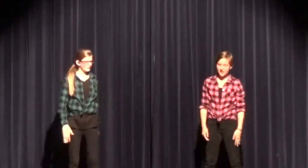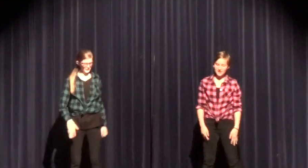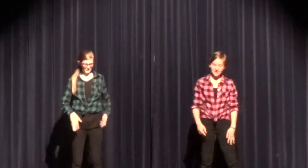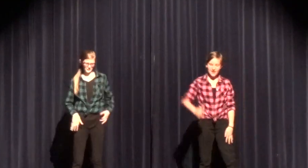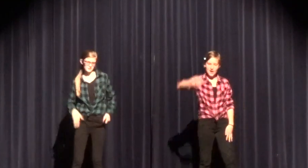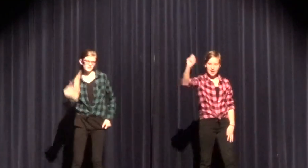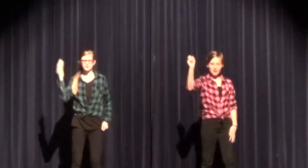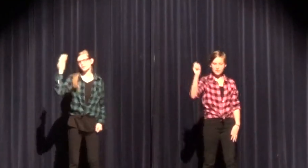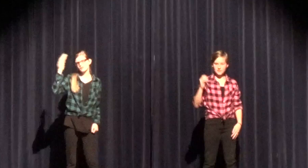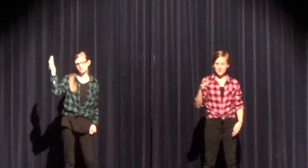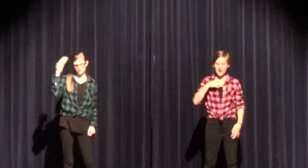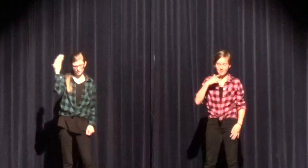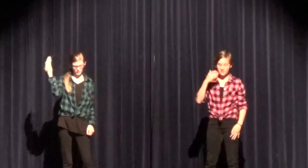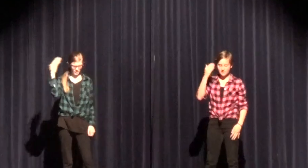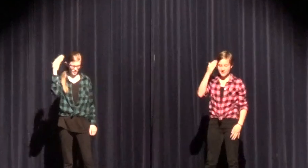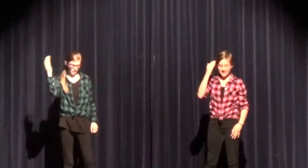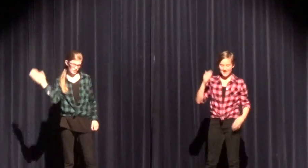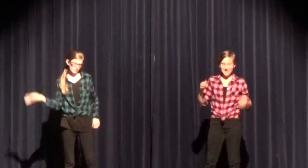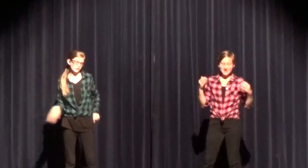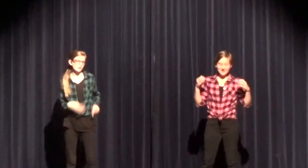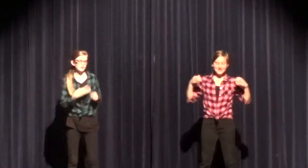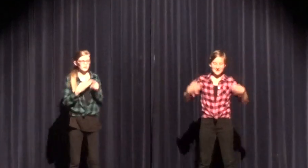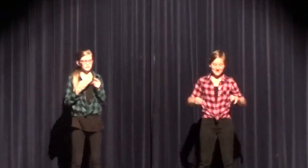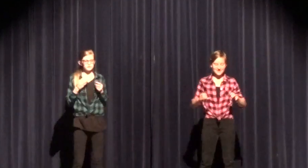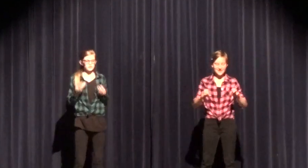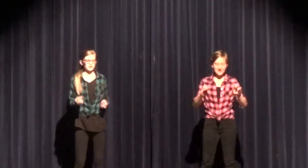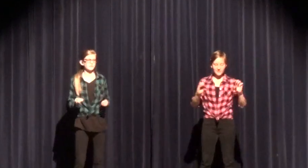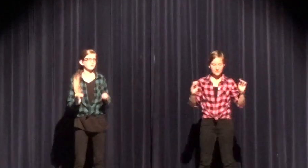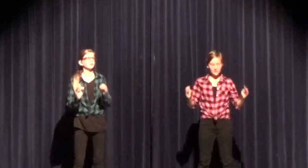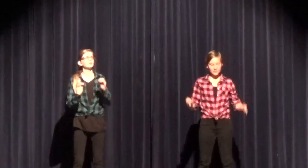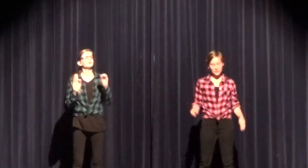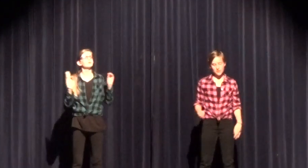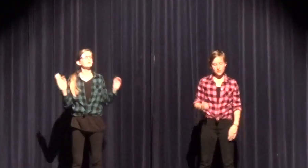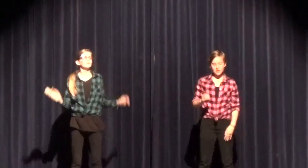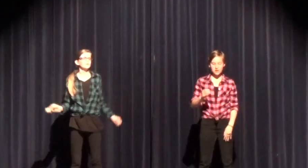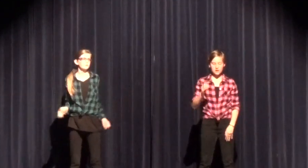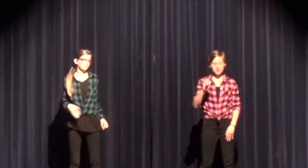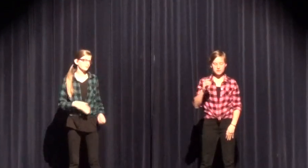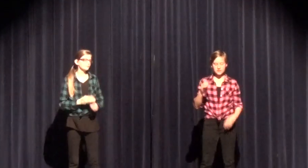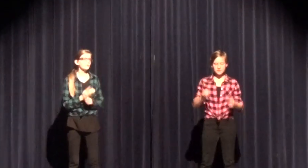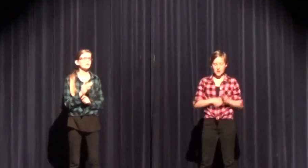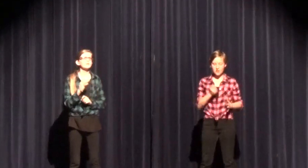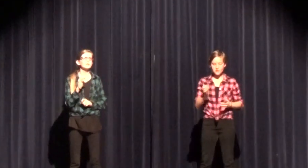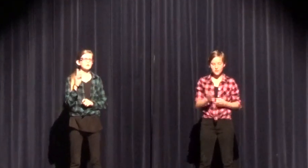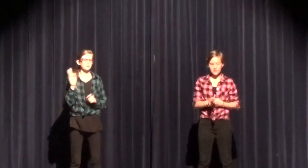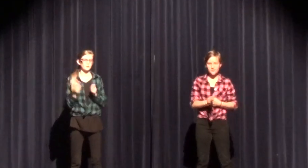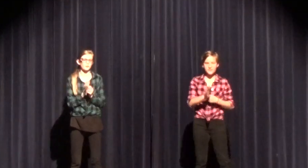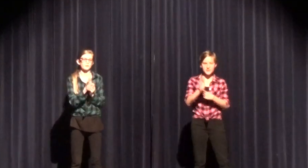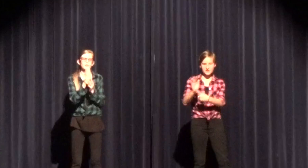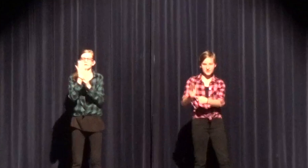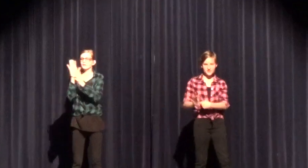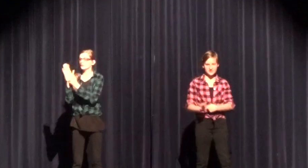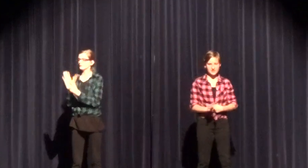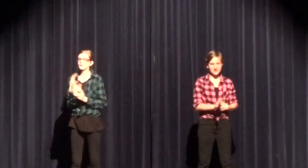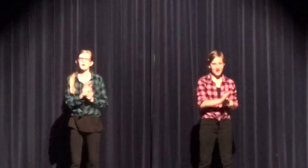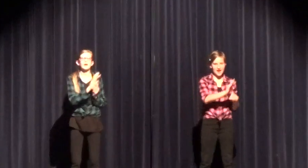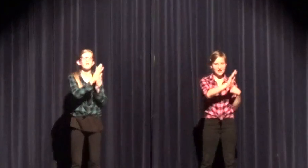thing? Do you know that there's still a chance for you, and there's a spark with you? You just start